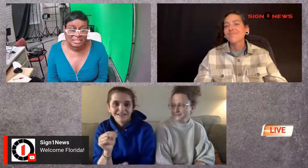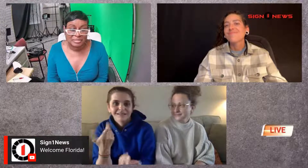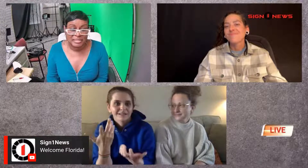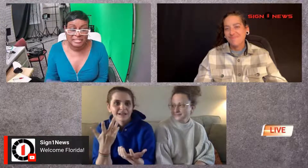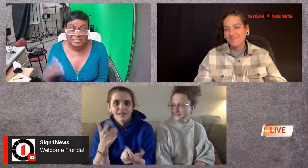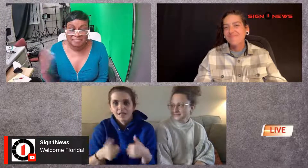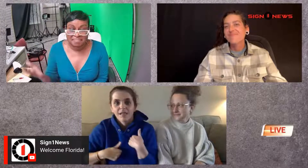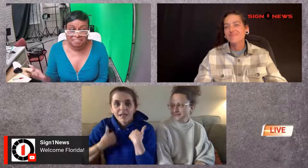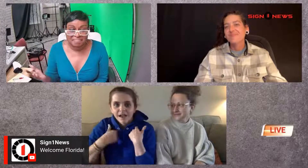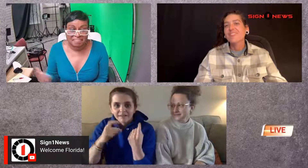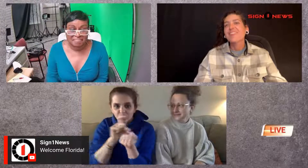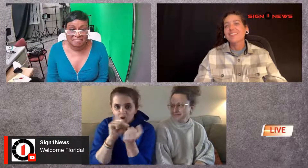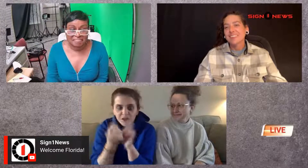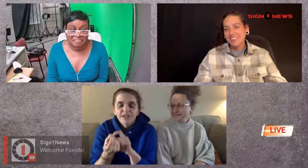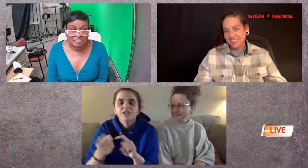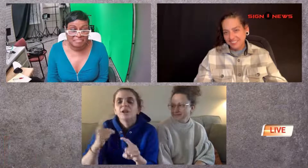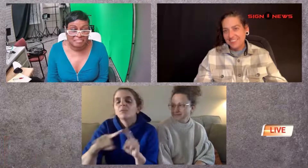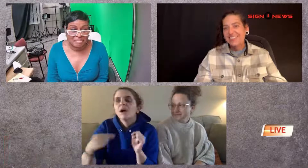She meets